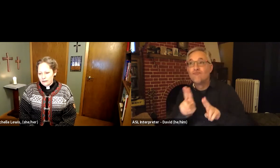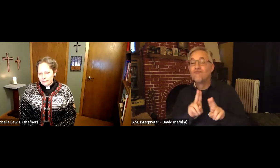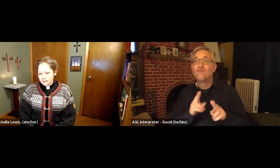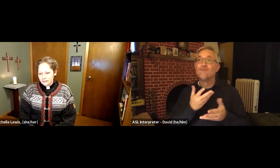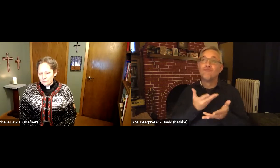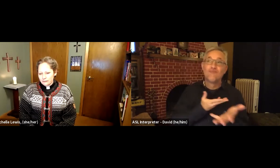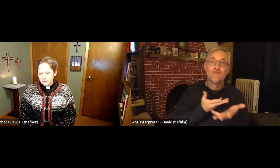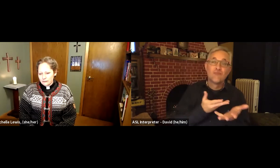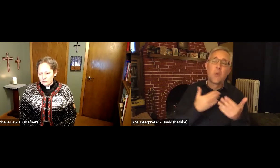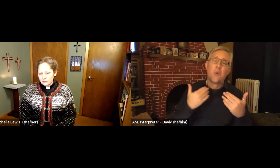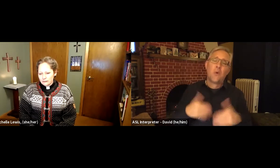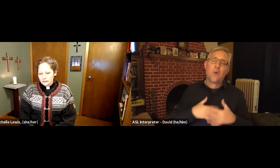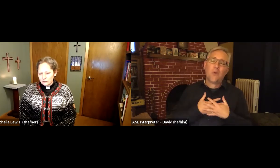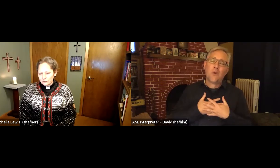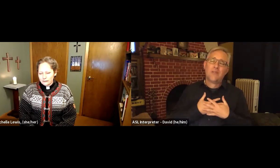life.